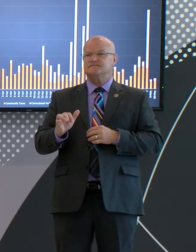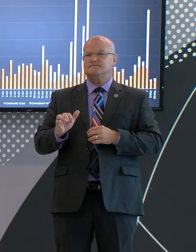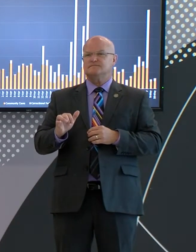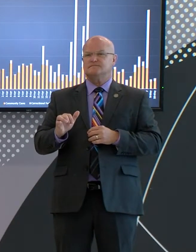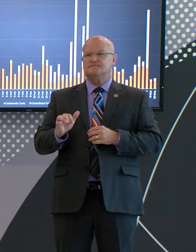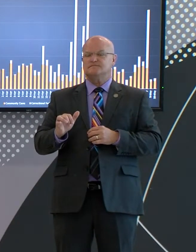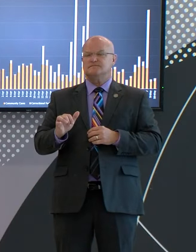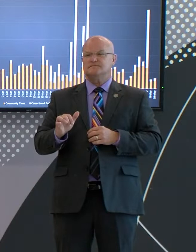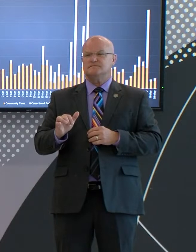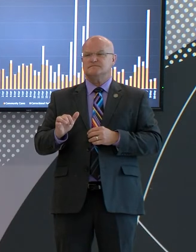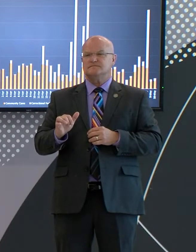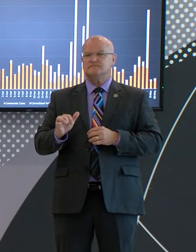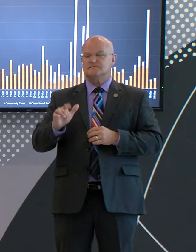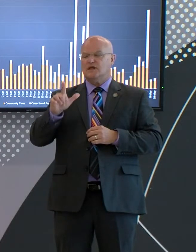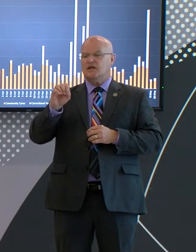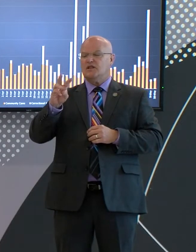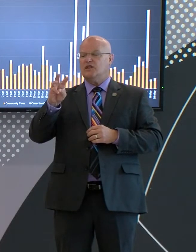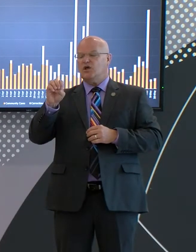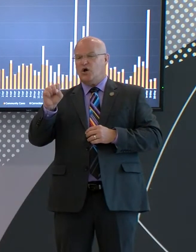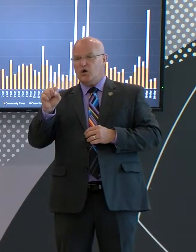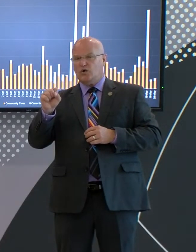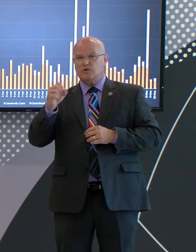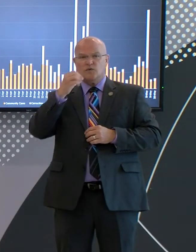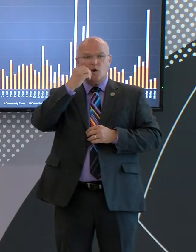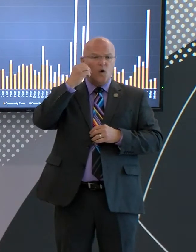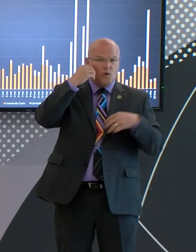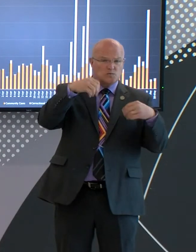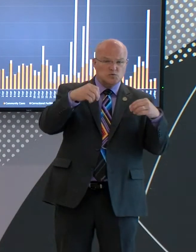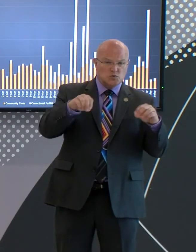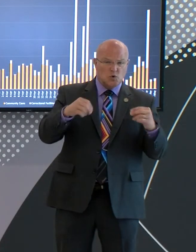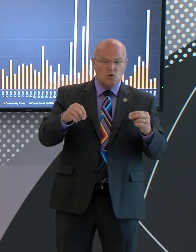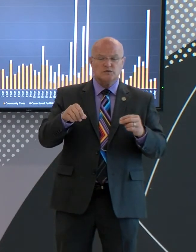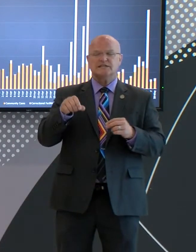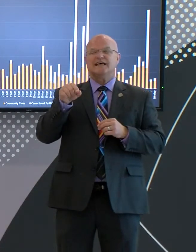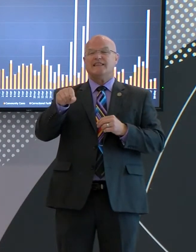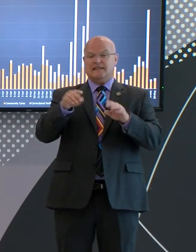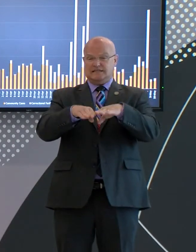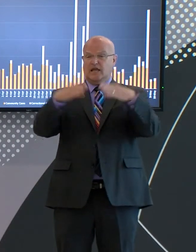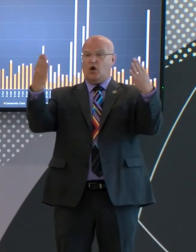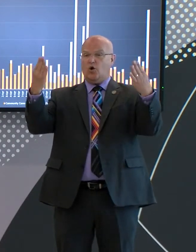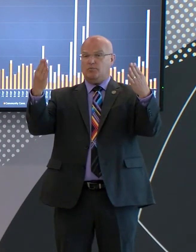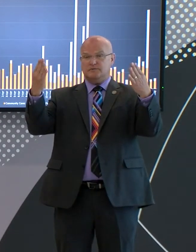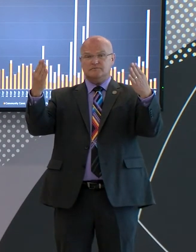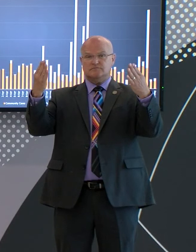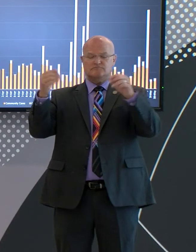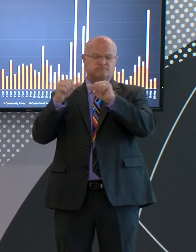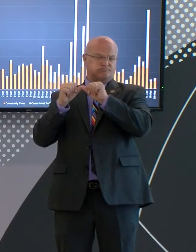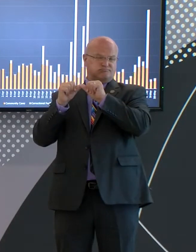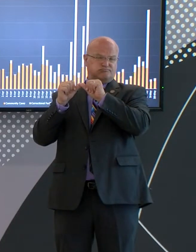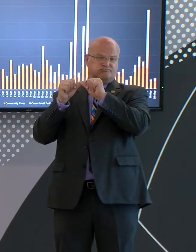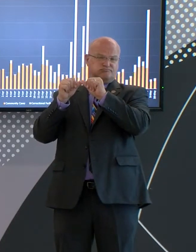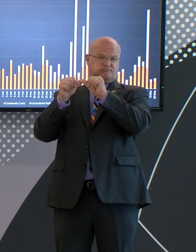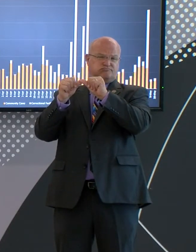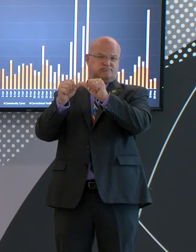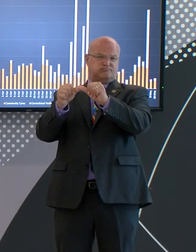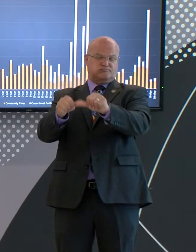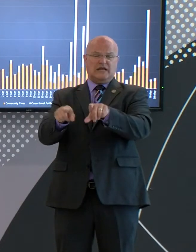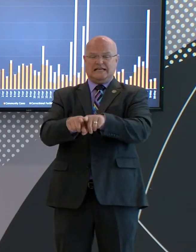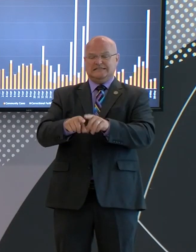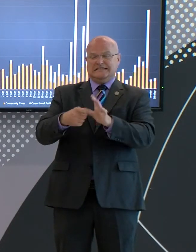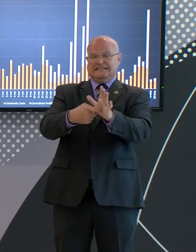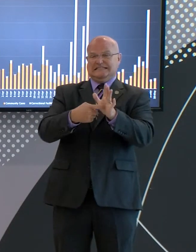the Lowe's, some of the home stores, they stayed open all through as an